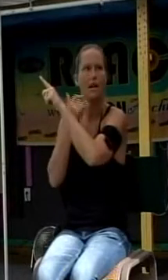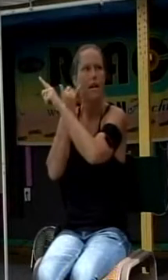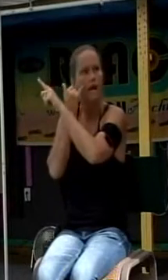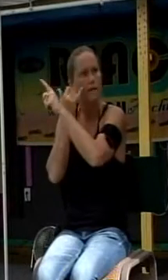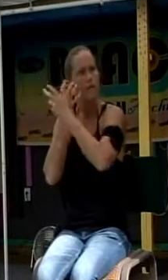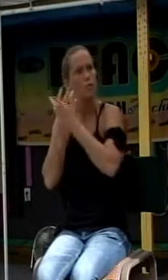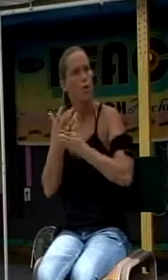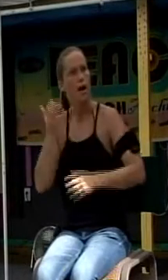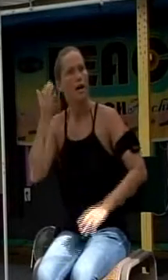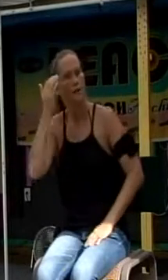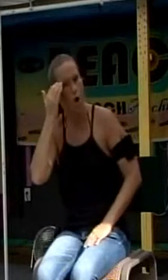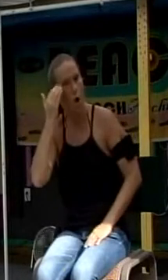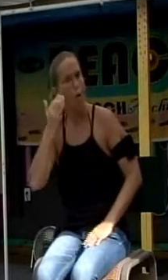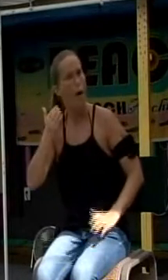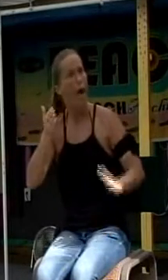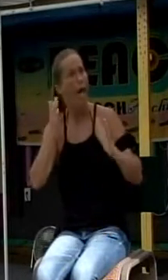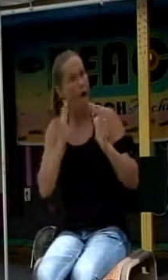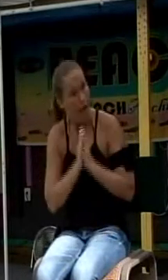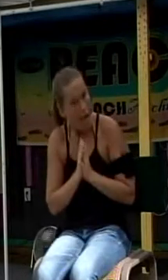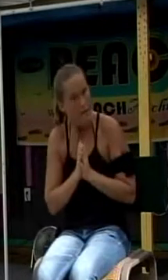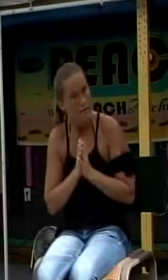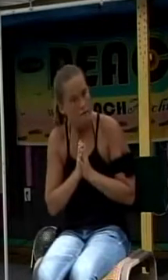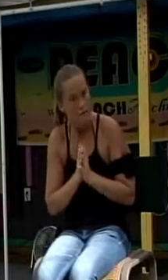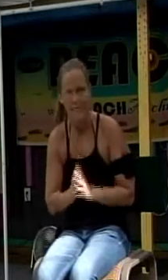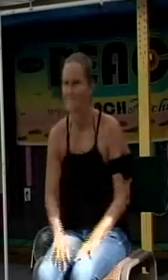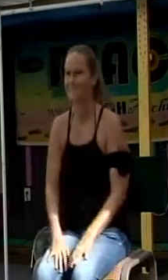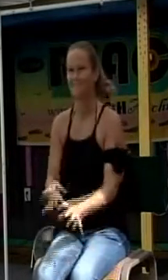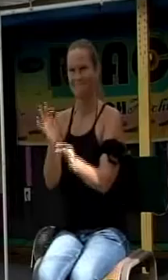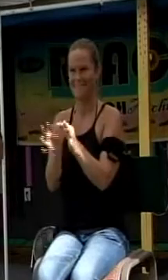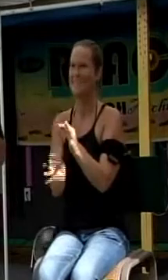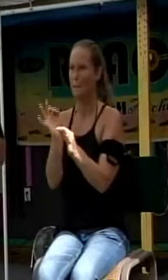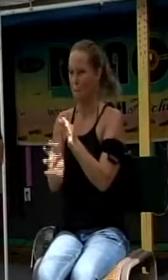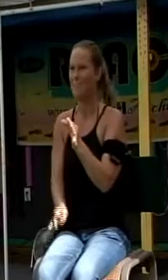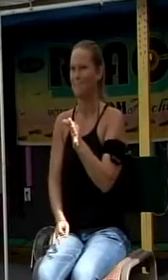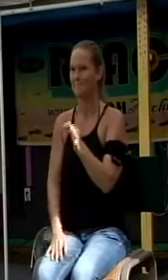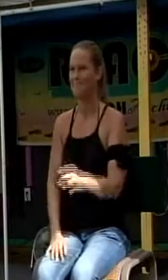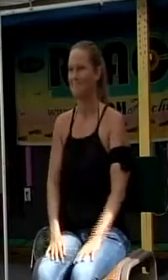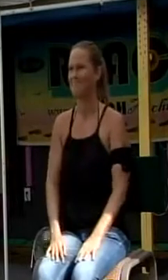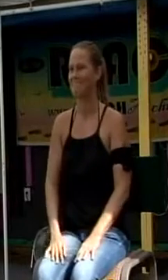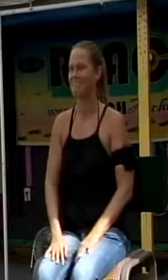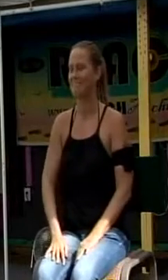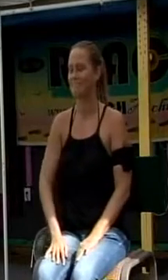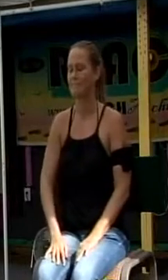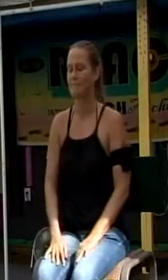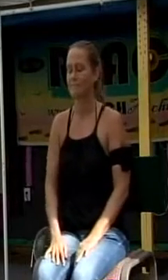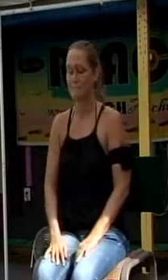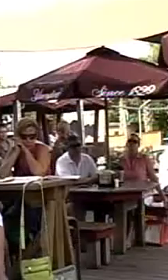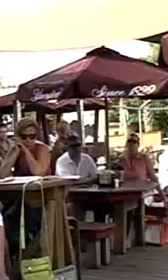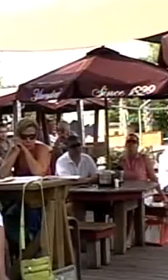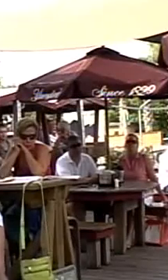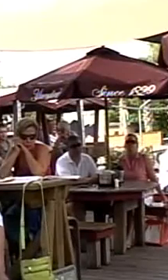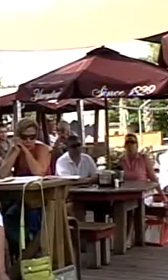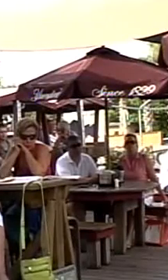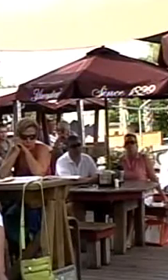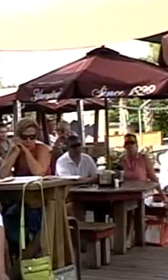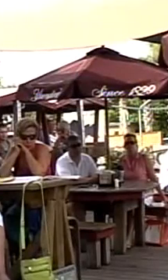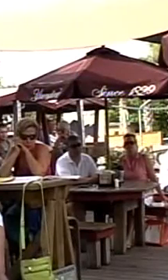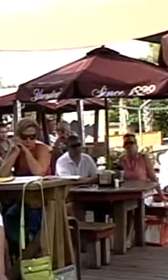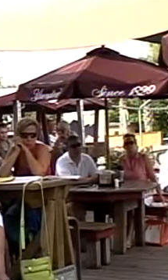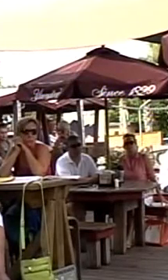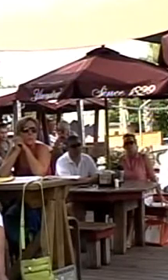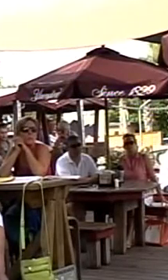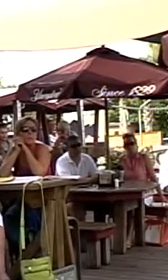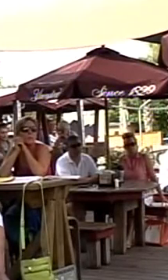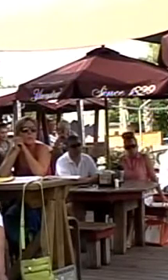that simple. In receiving the Spirit of God, what happened to you that changed you